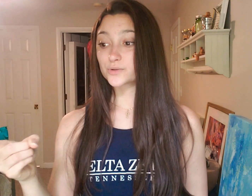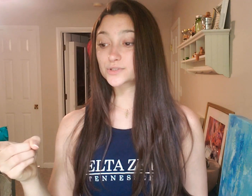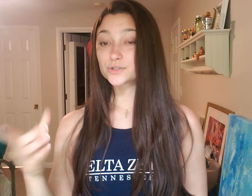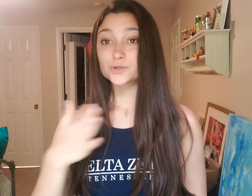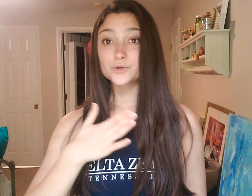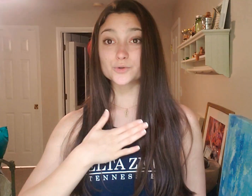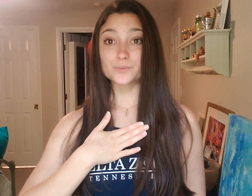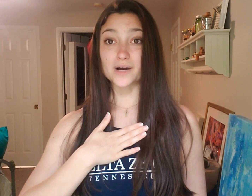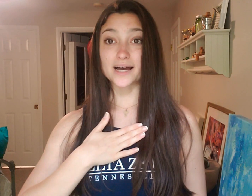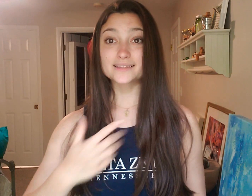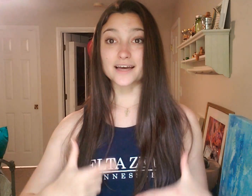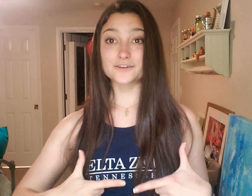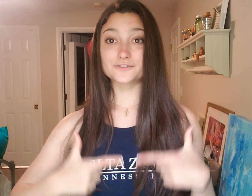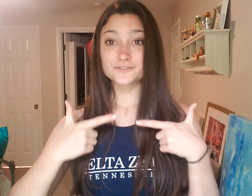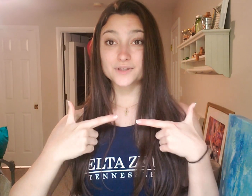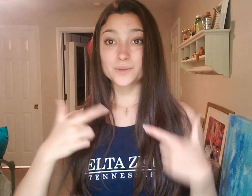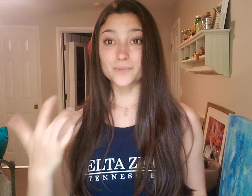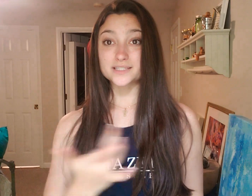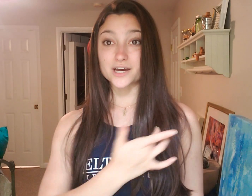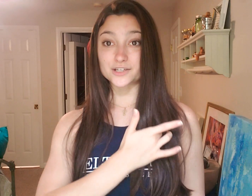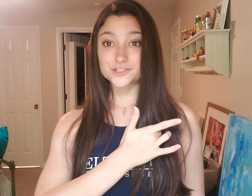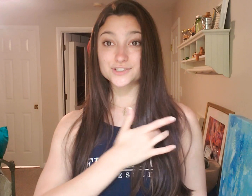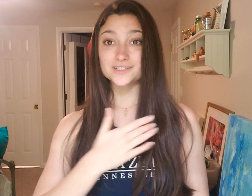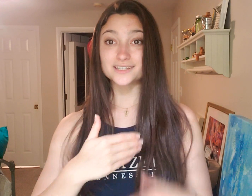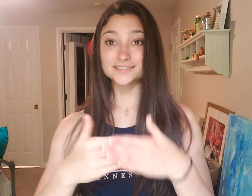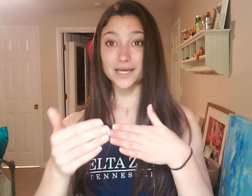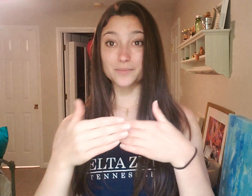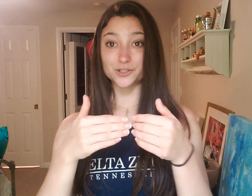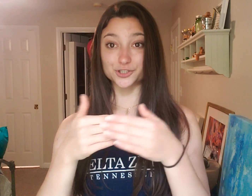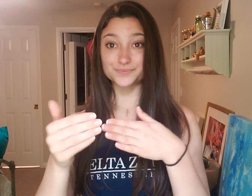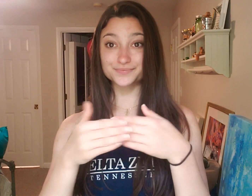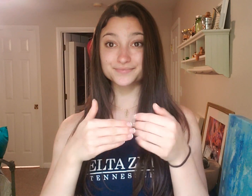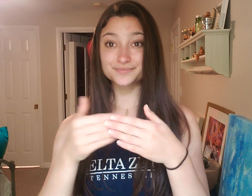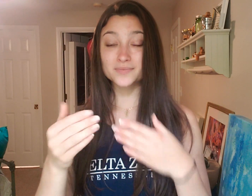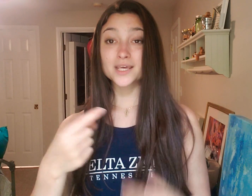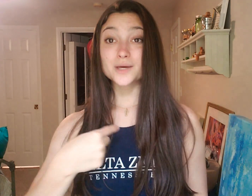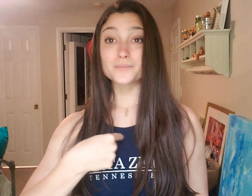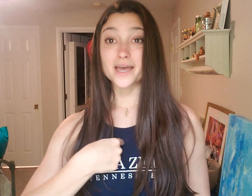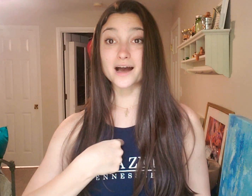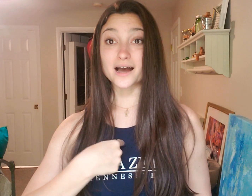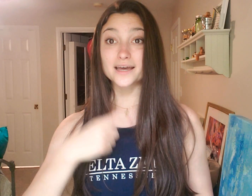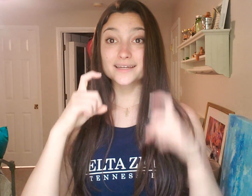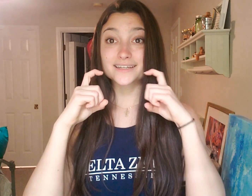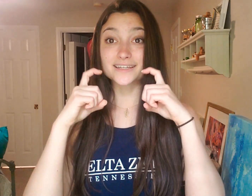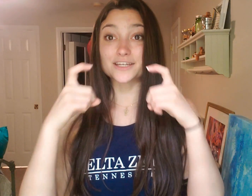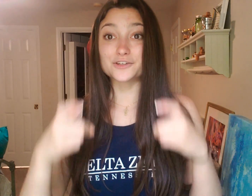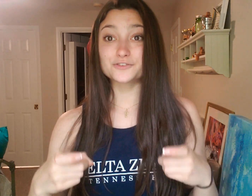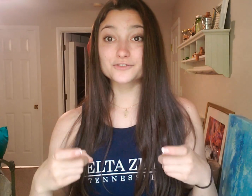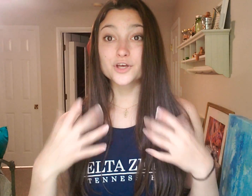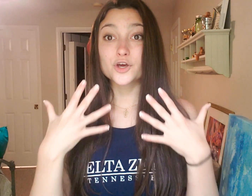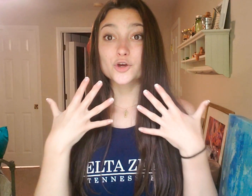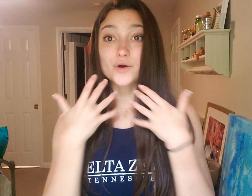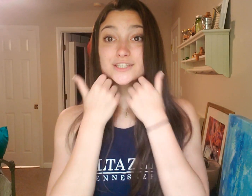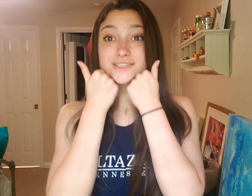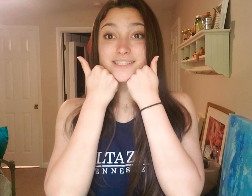those whom my life may touch in slight measure, may I give